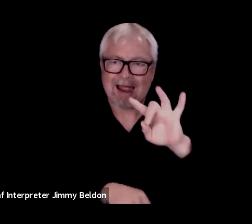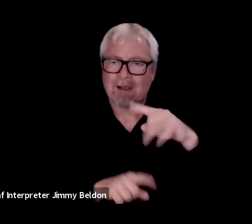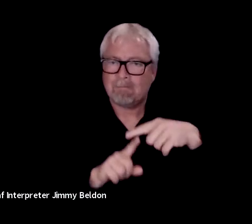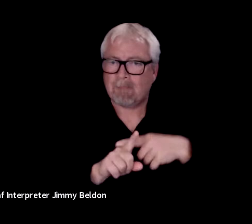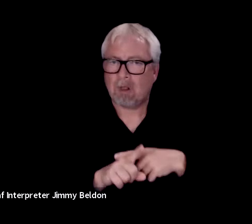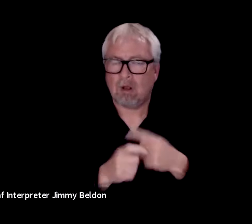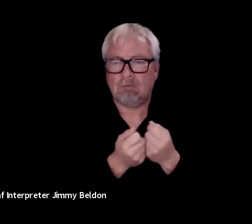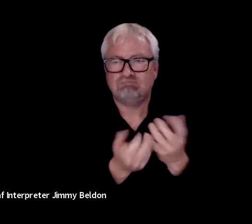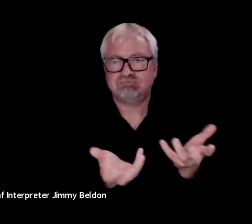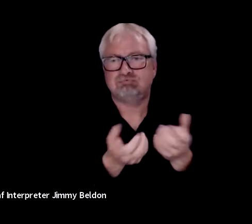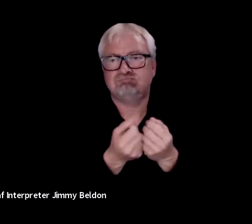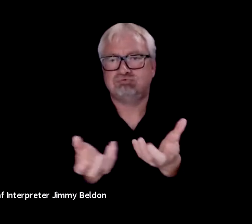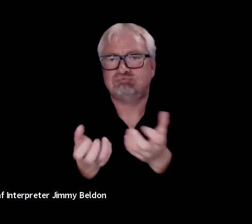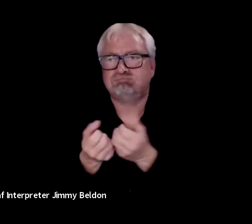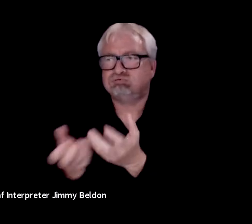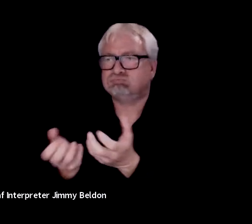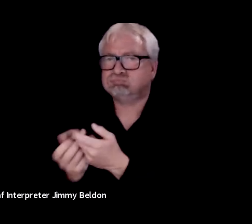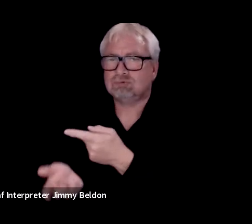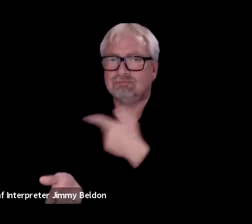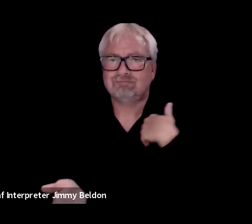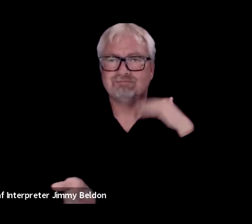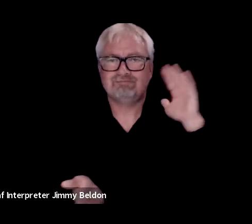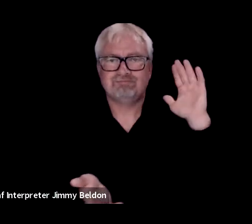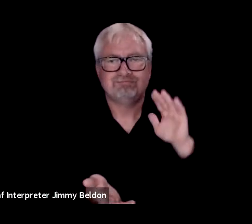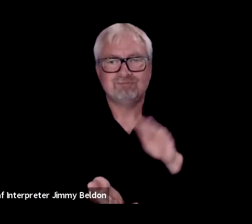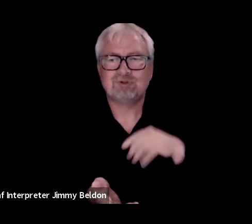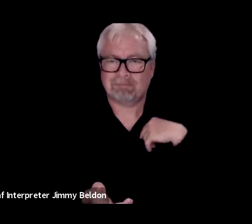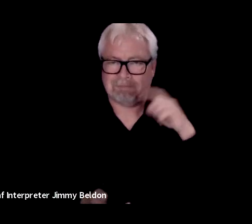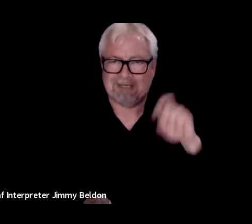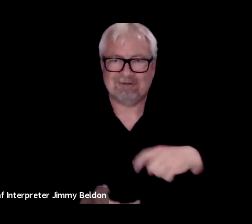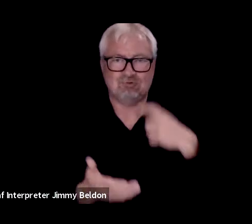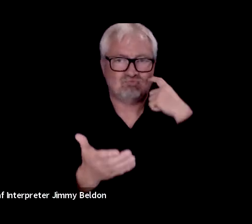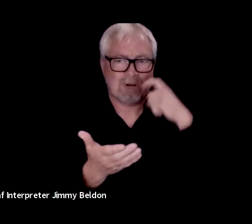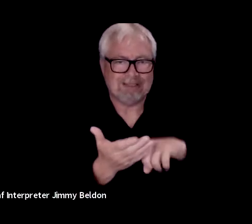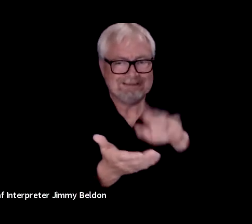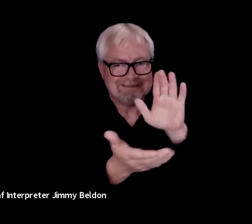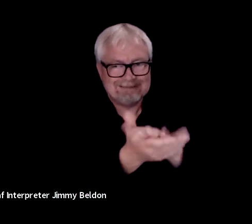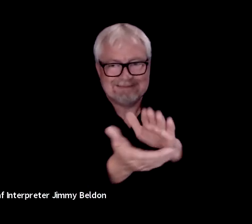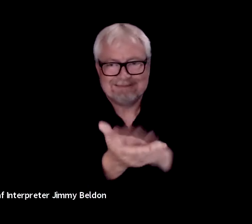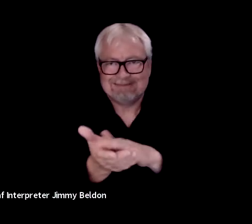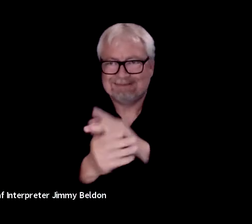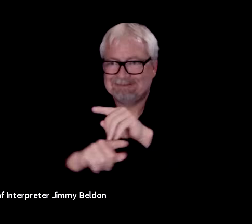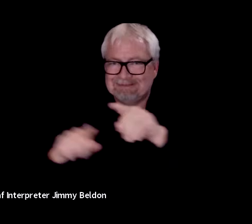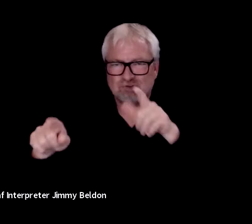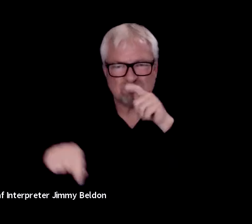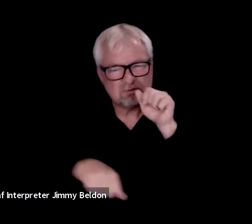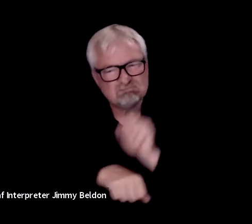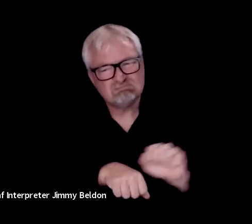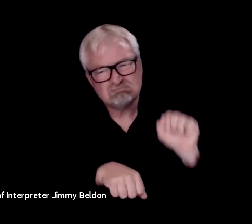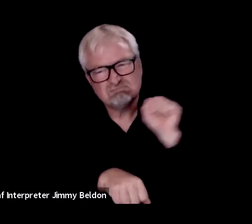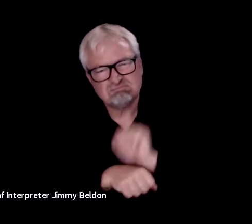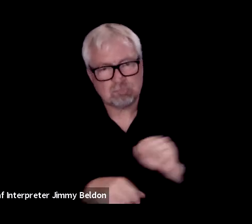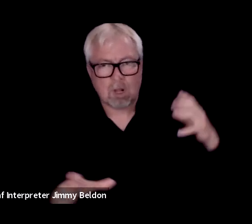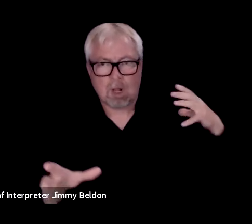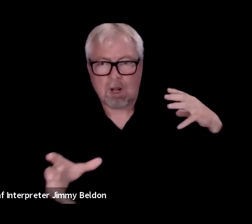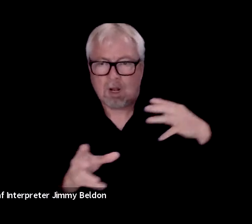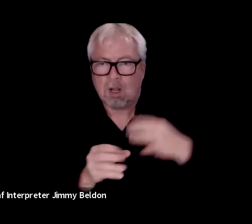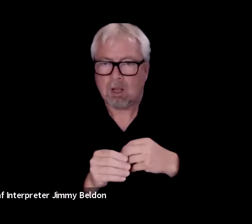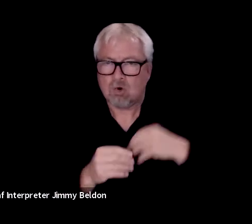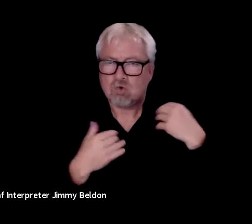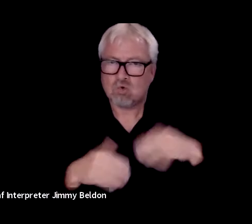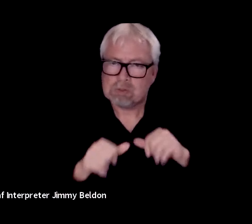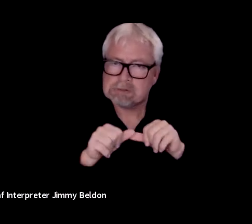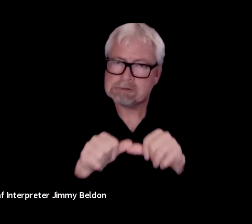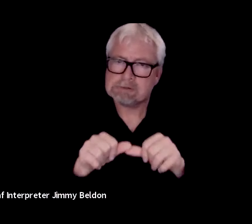work our healthcare providers have been doing, along with our public health workers over this long period of time. It's taken a toll, and there